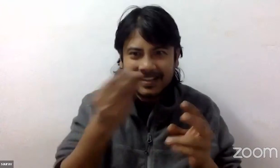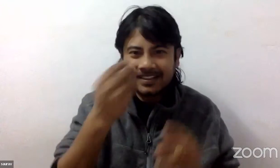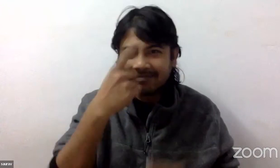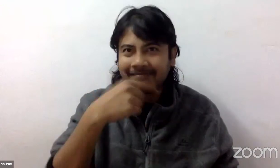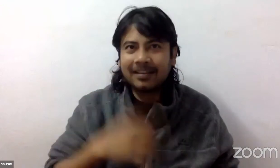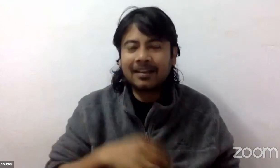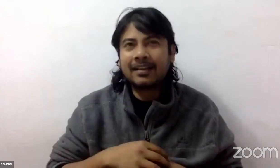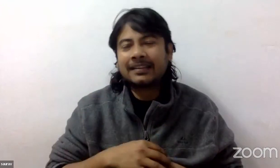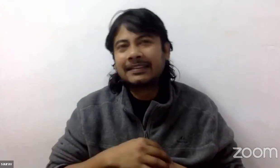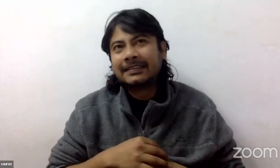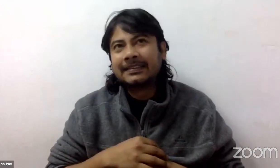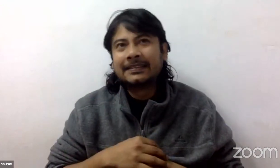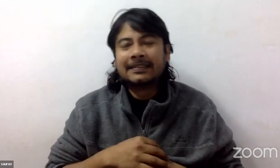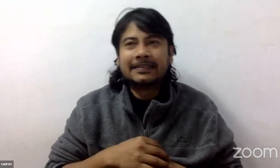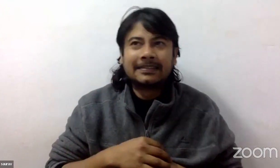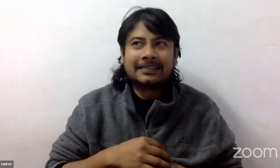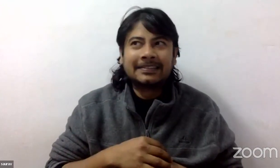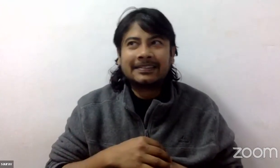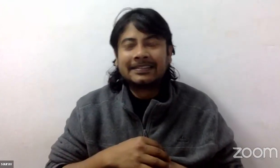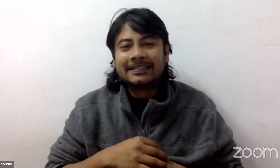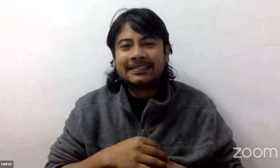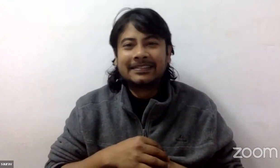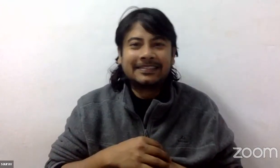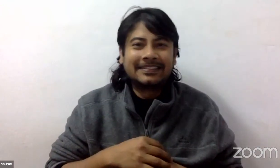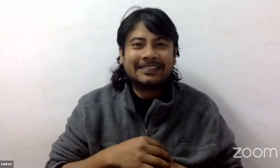Okay, take your time, but please, I have told you that it's